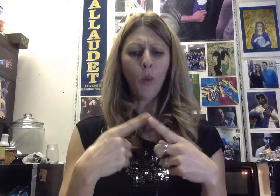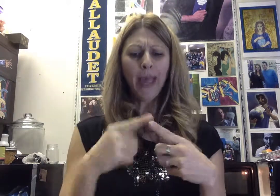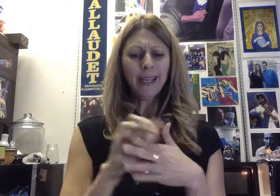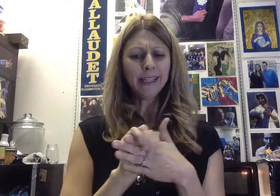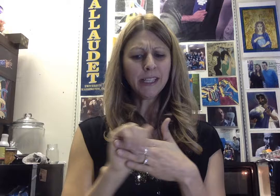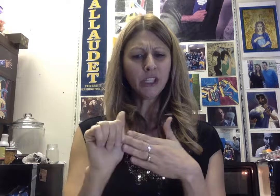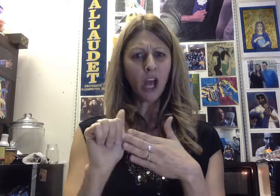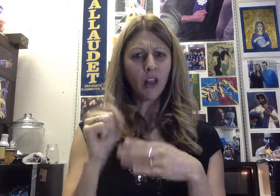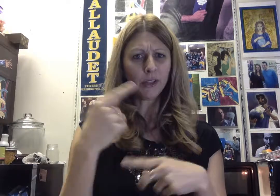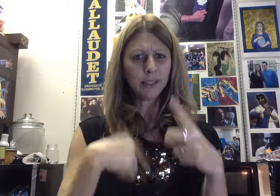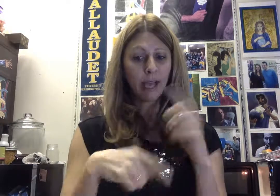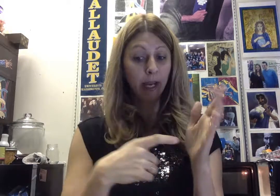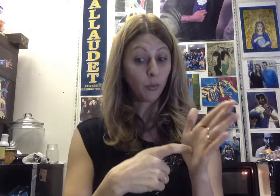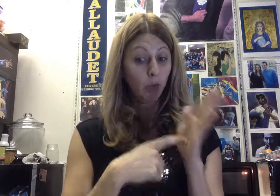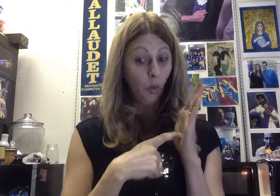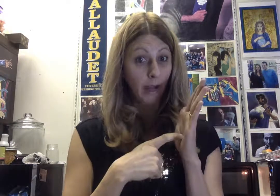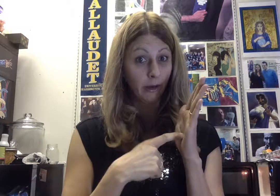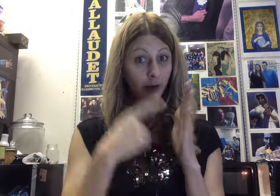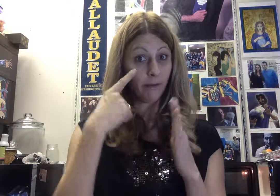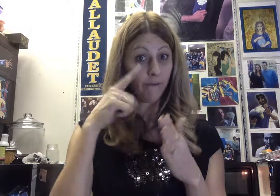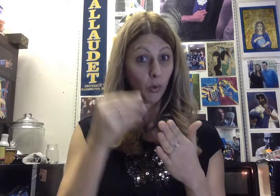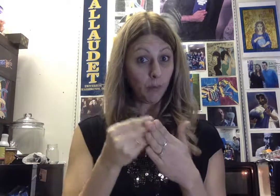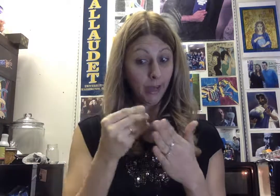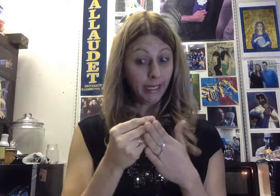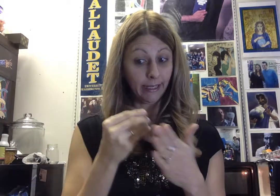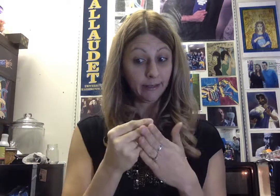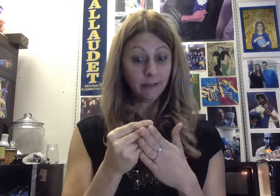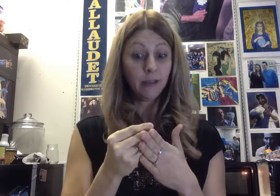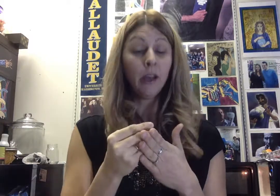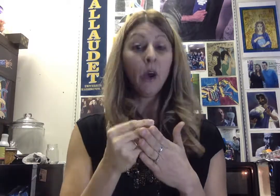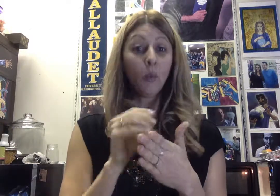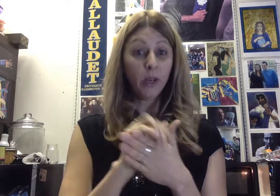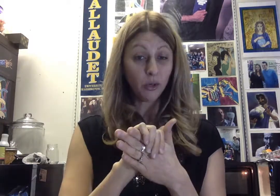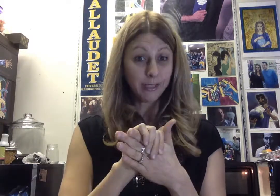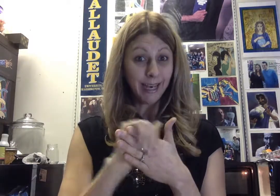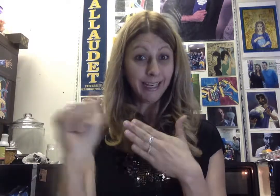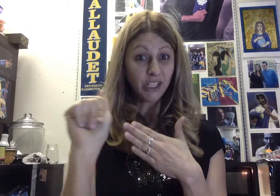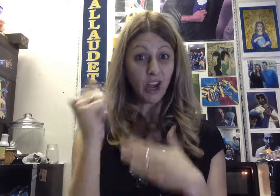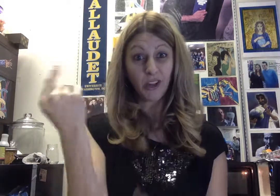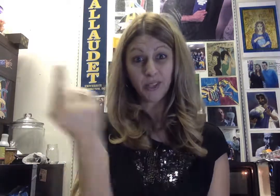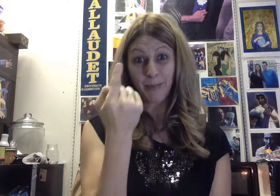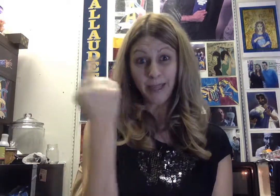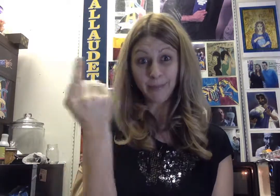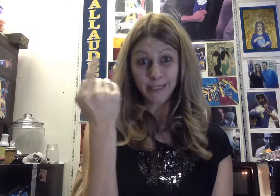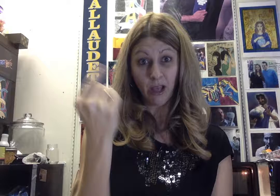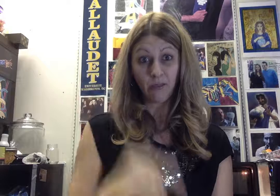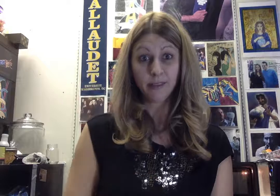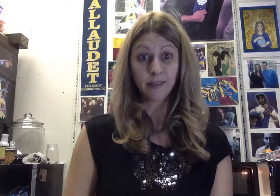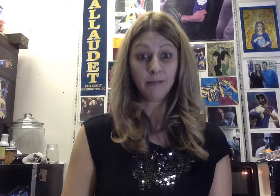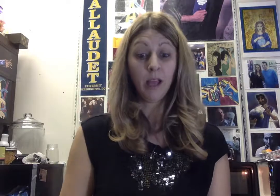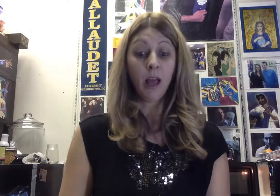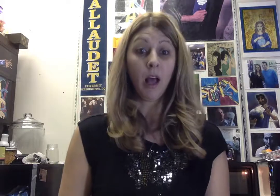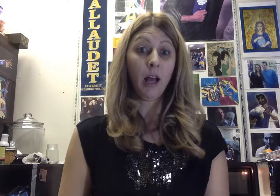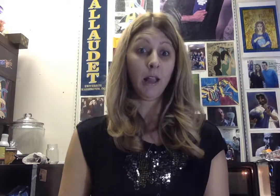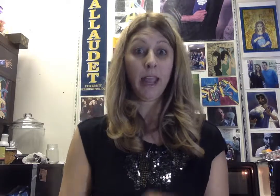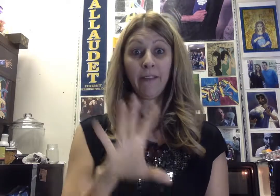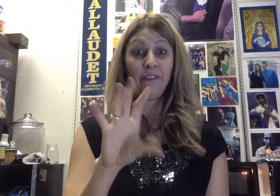When is the dollar sign required for money? When you're signing dollars by themselves, like